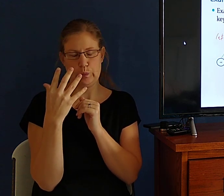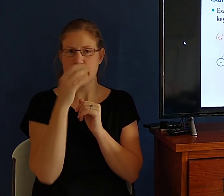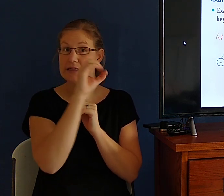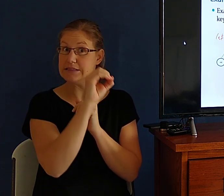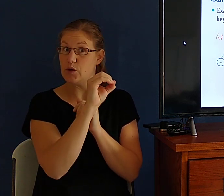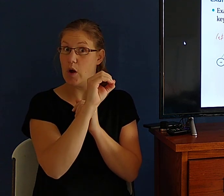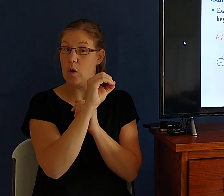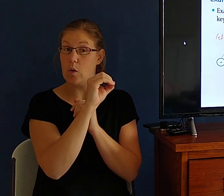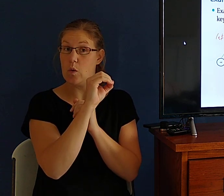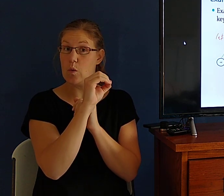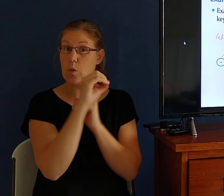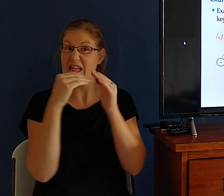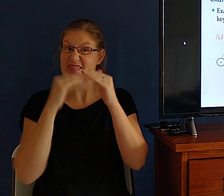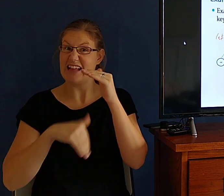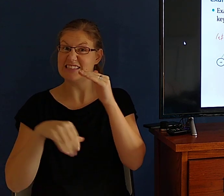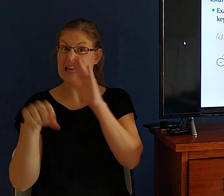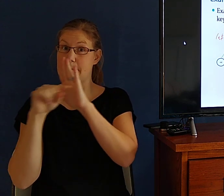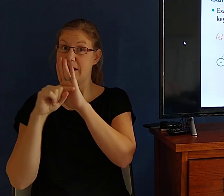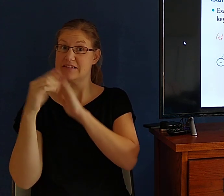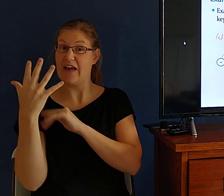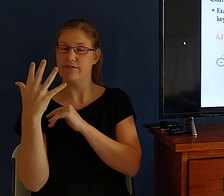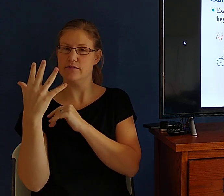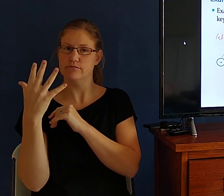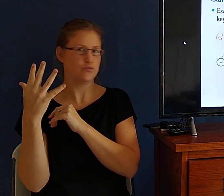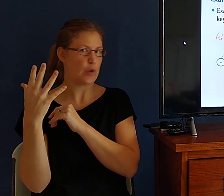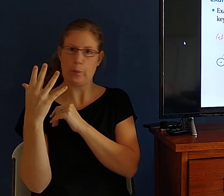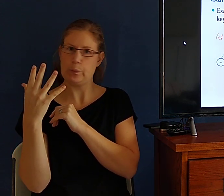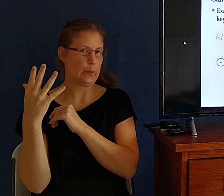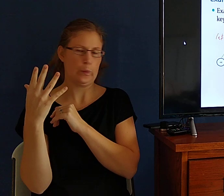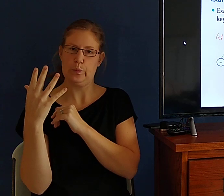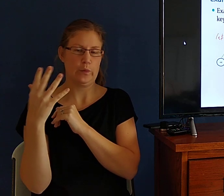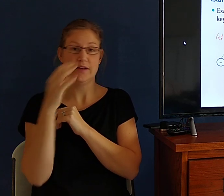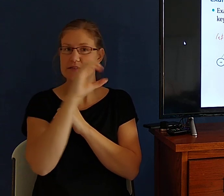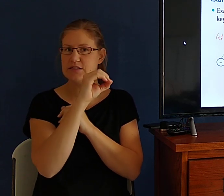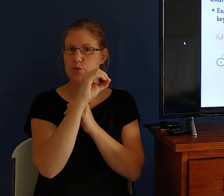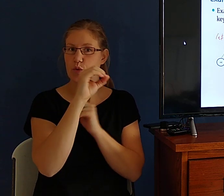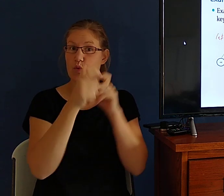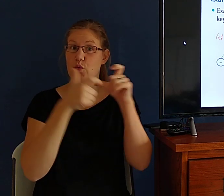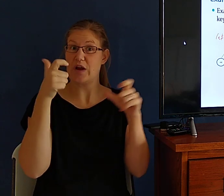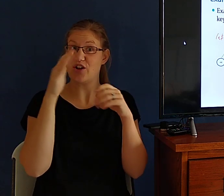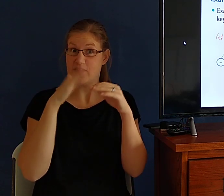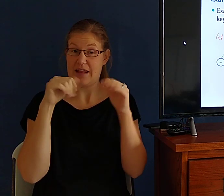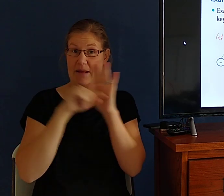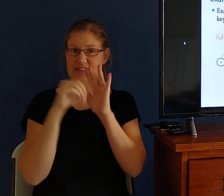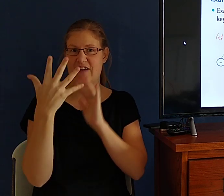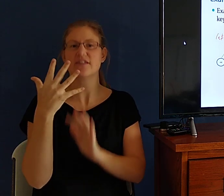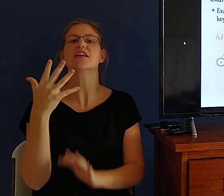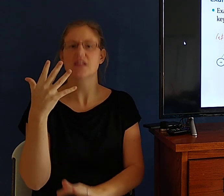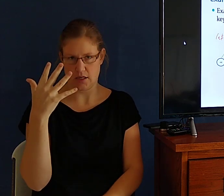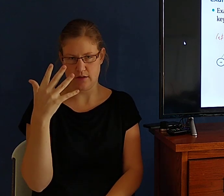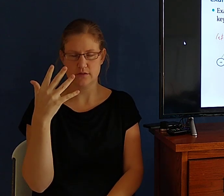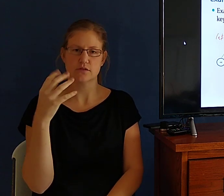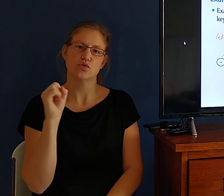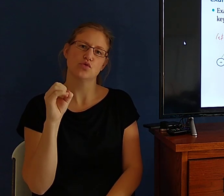0 is less than minus 5? No. 0 is greater than minus 5? Yes, so go to